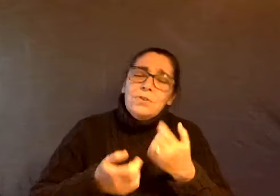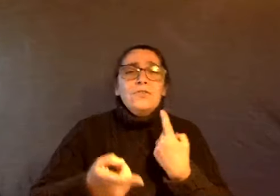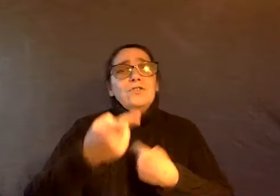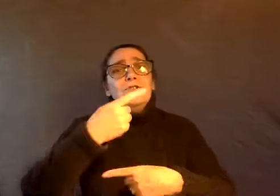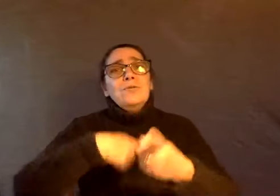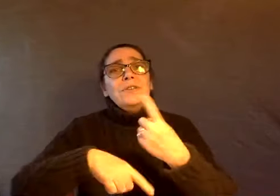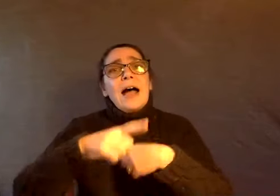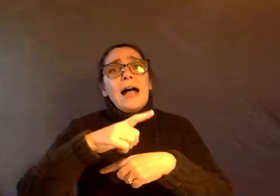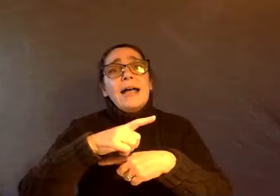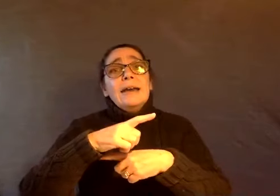do you sign